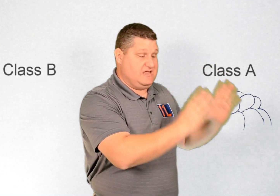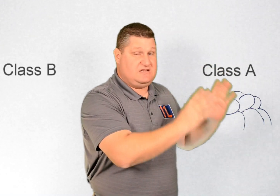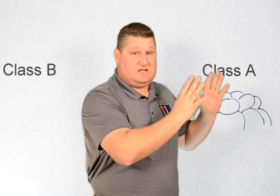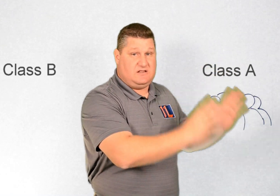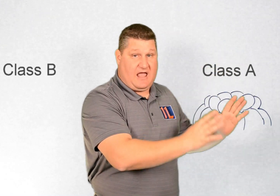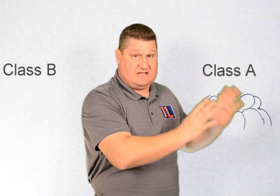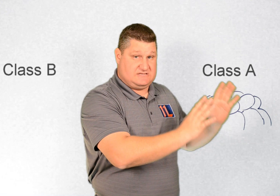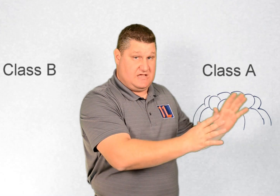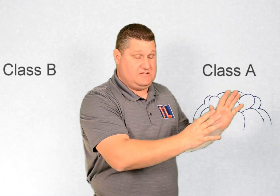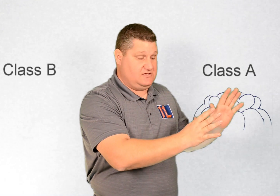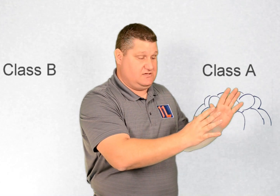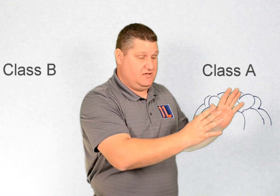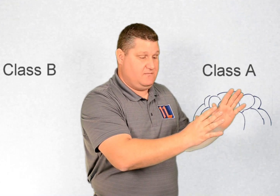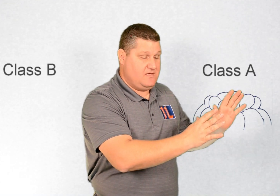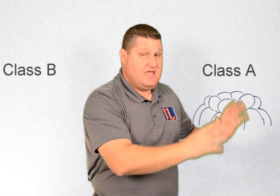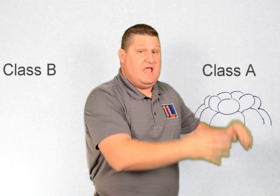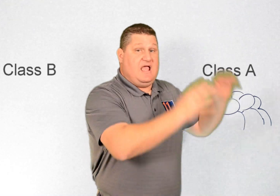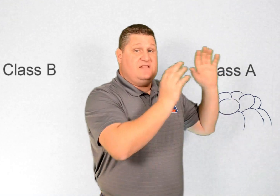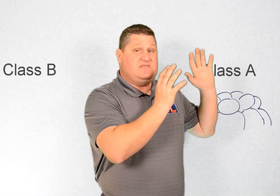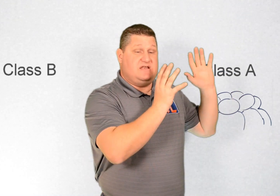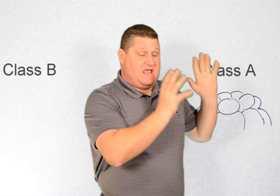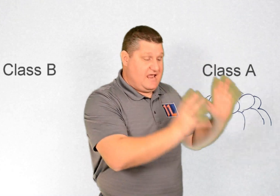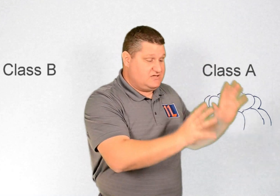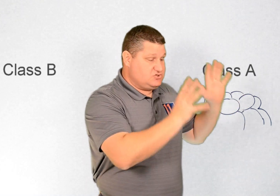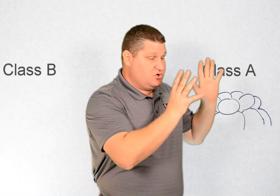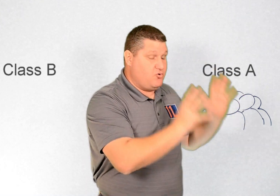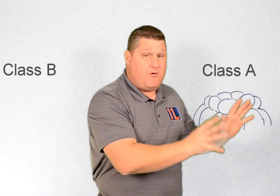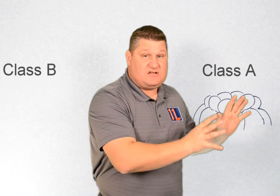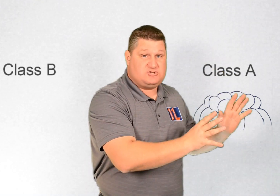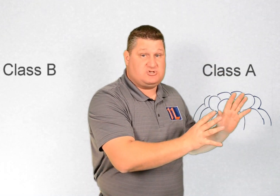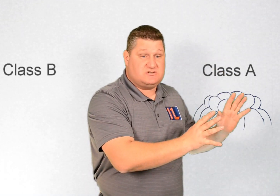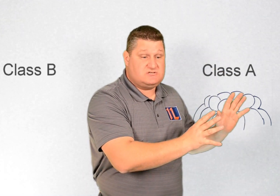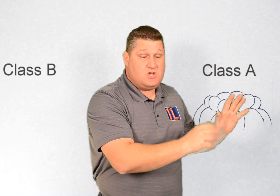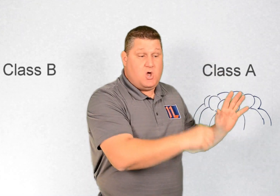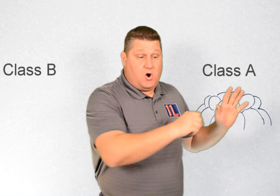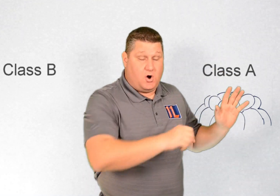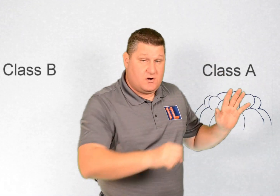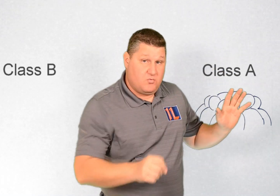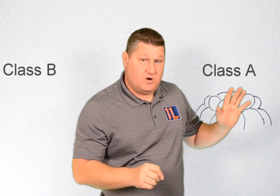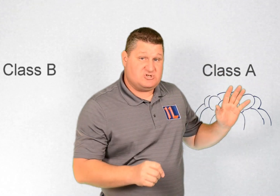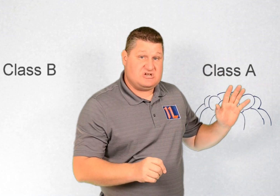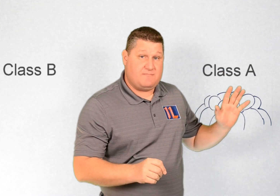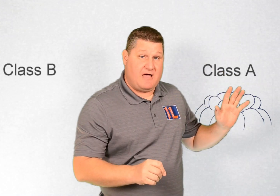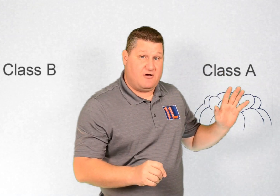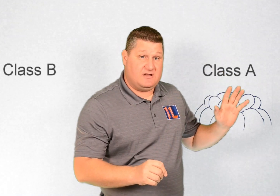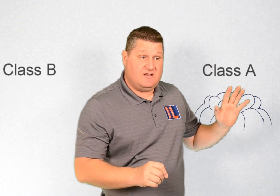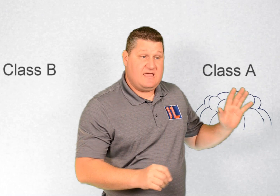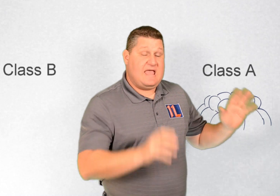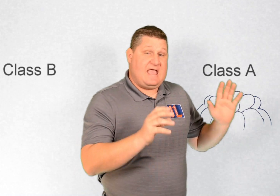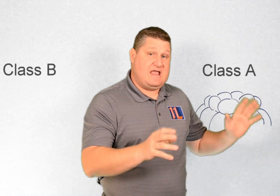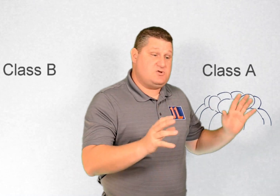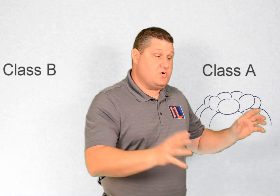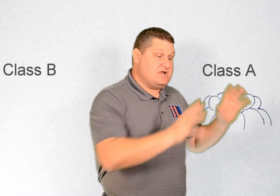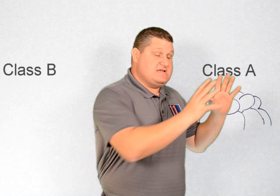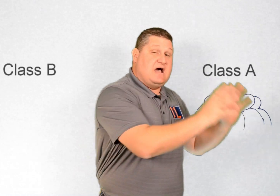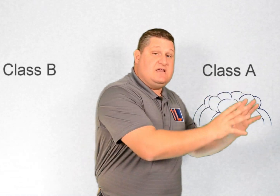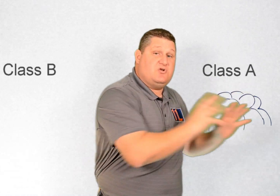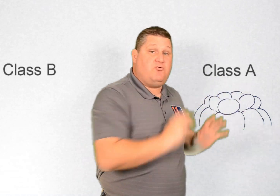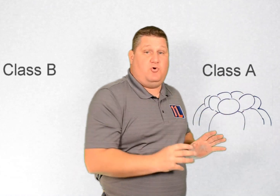in class silently, and then answer questions on a worksheet about it, and or got in